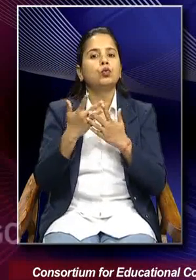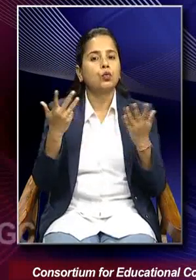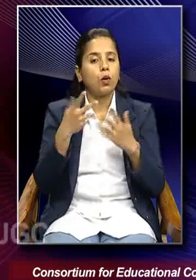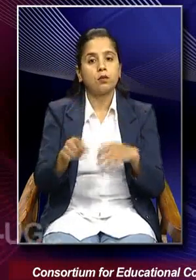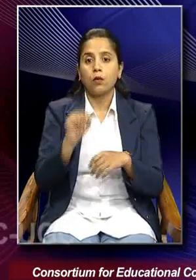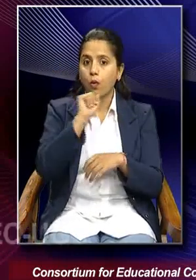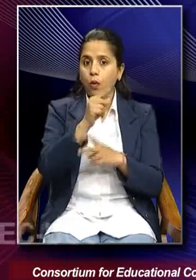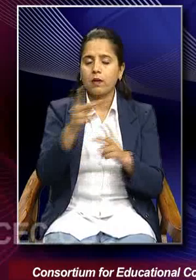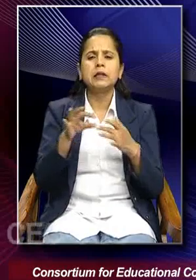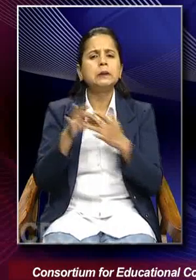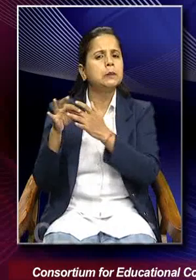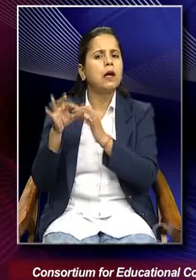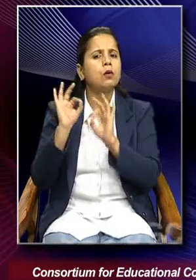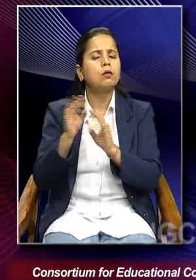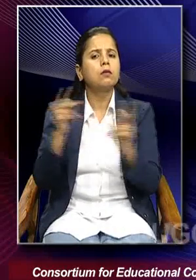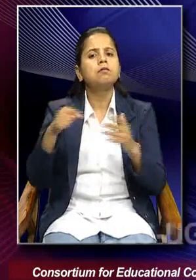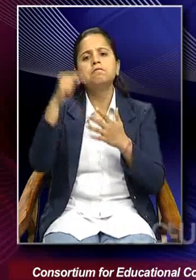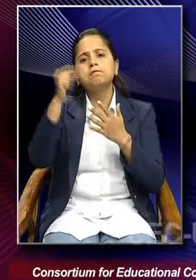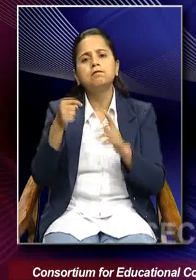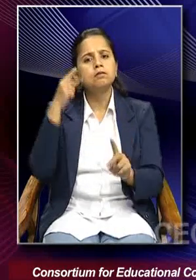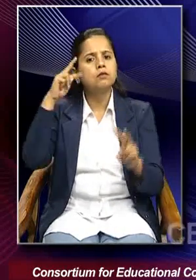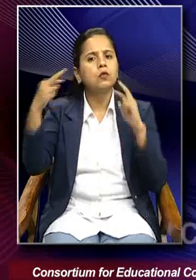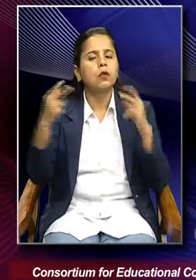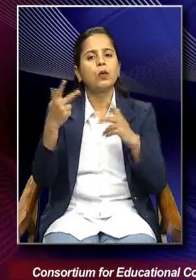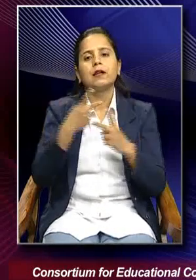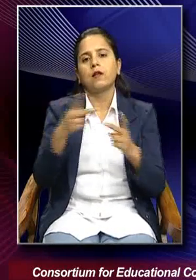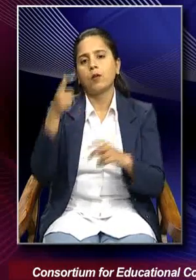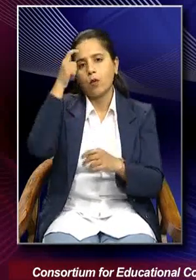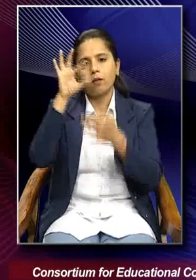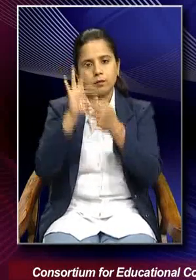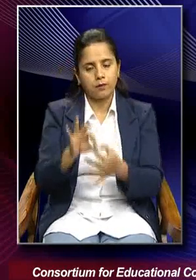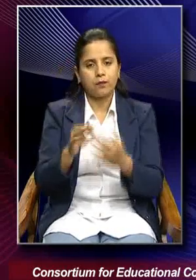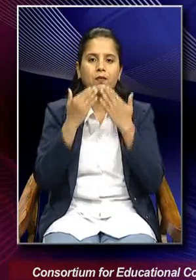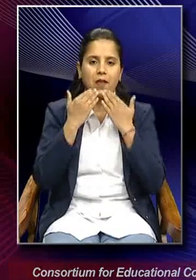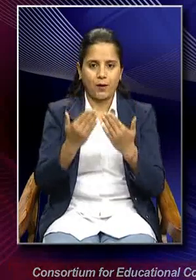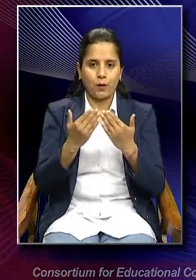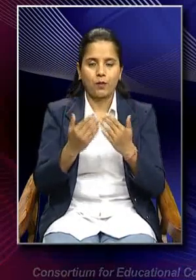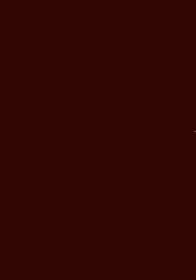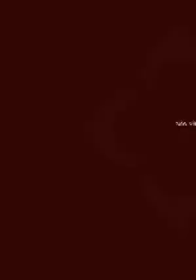their specific perspectives on different issues. Thank you.